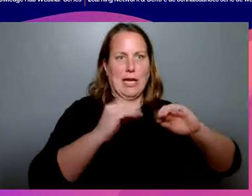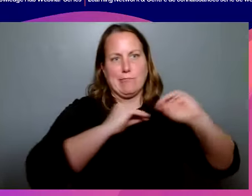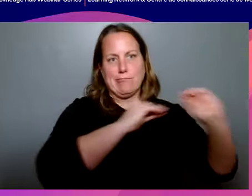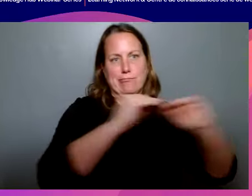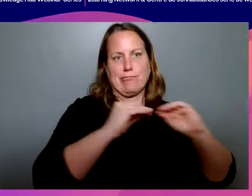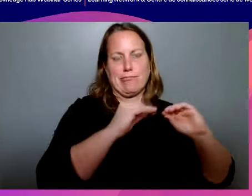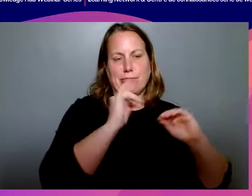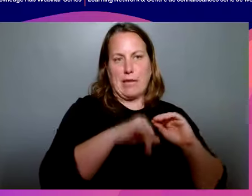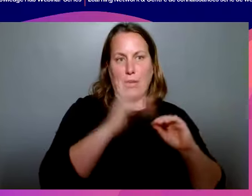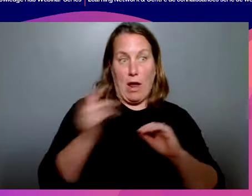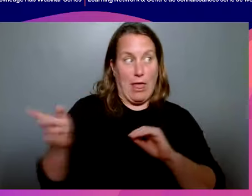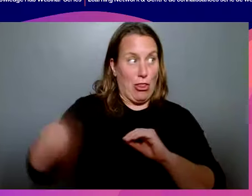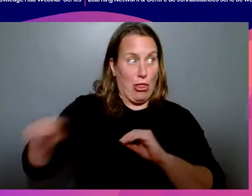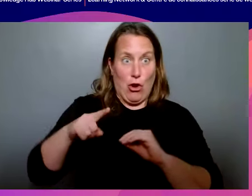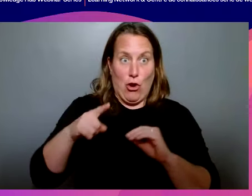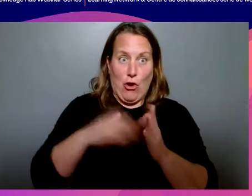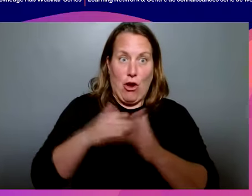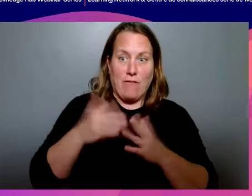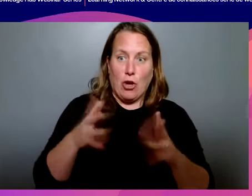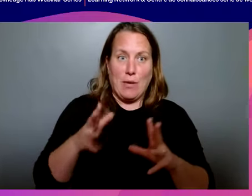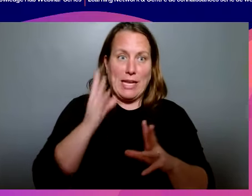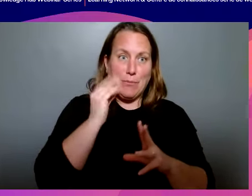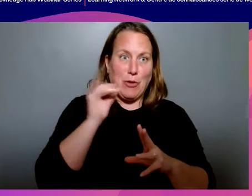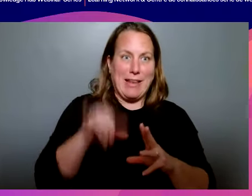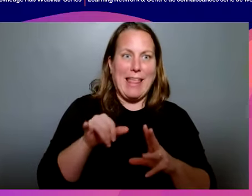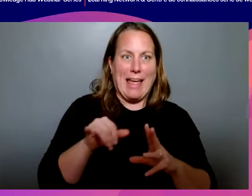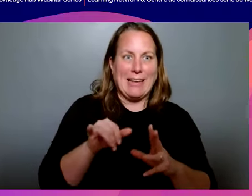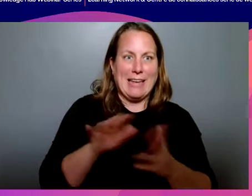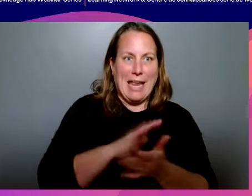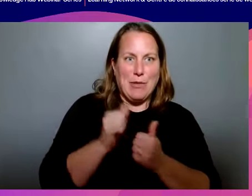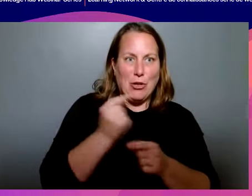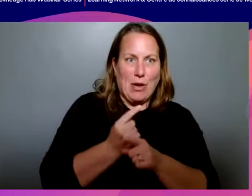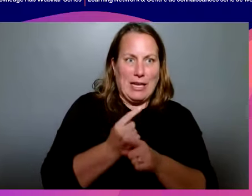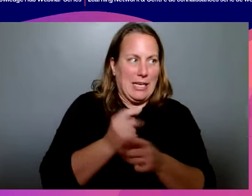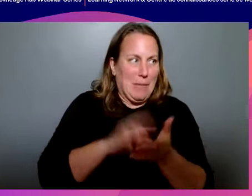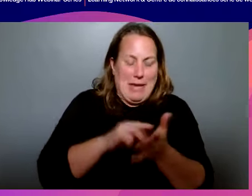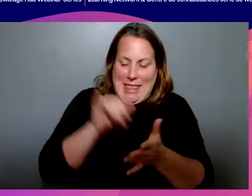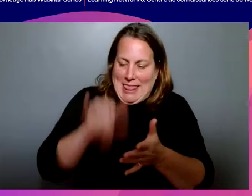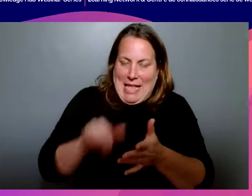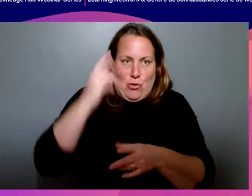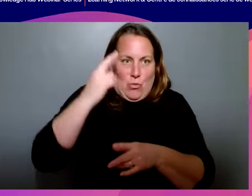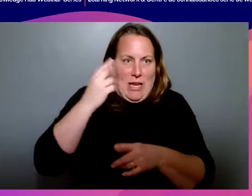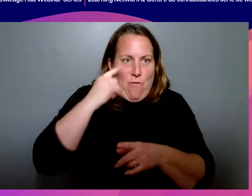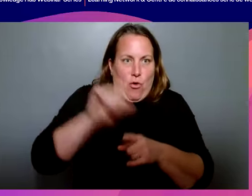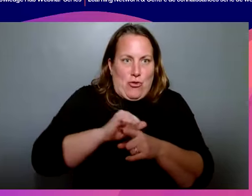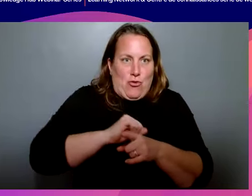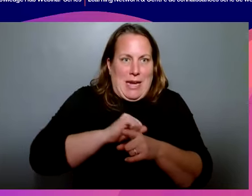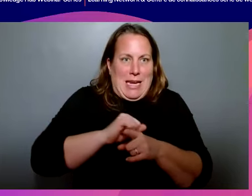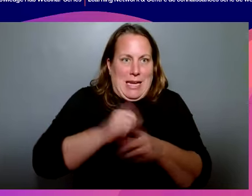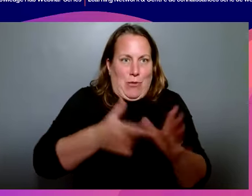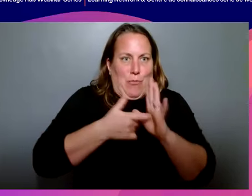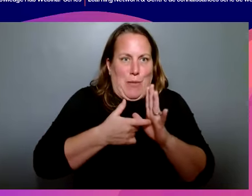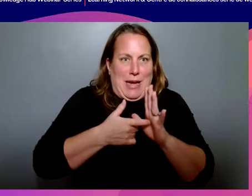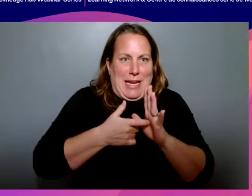are often the folks who are experiencing the harm, which is the reason the training needs to happen in the first place. So yes,